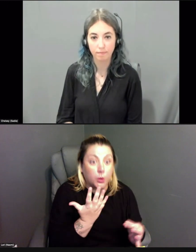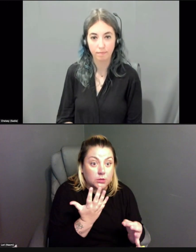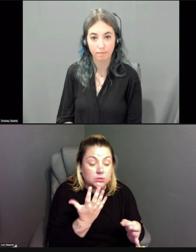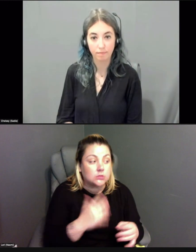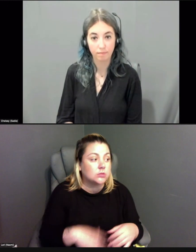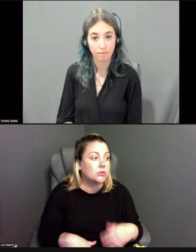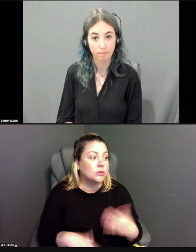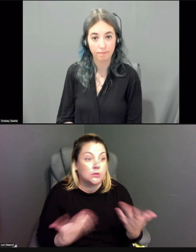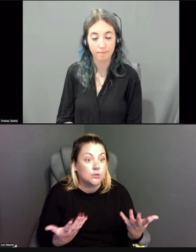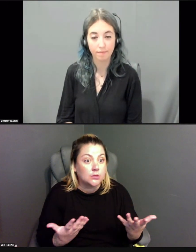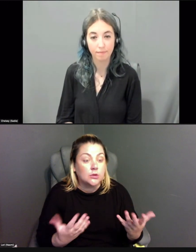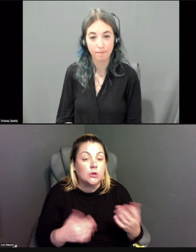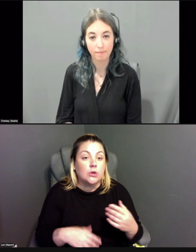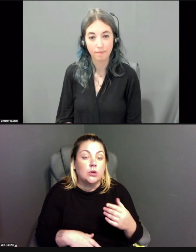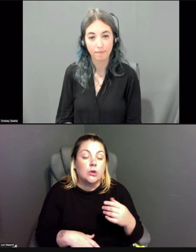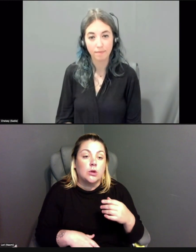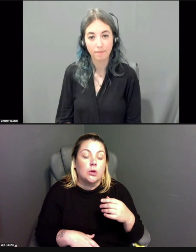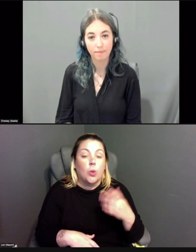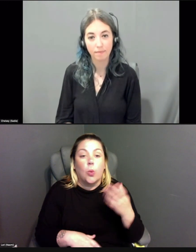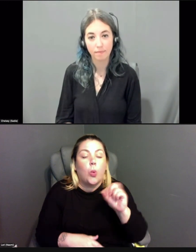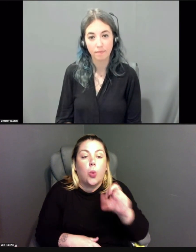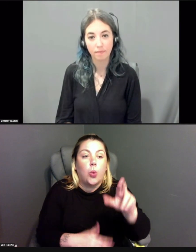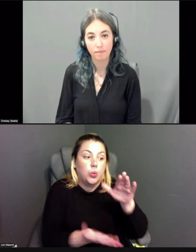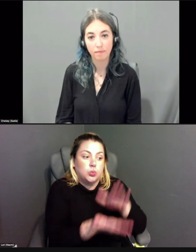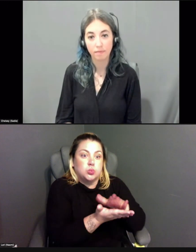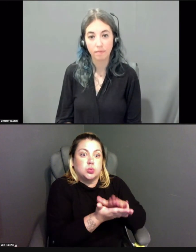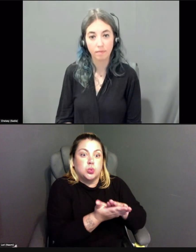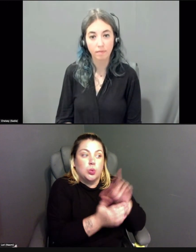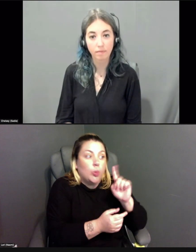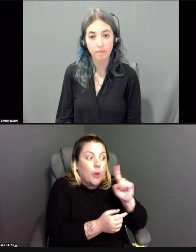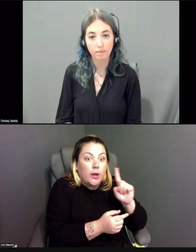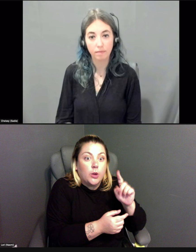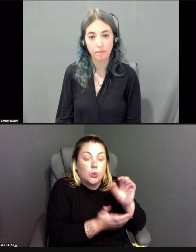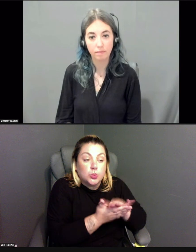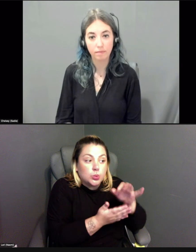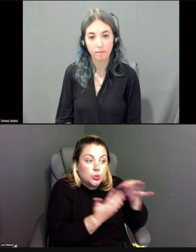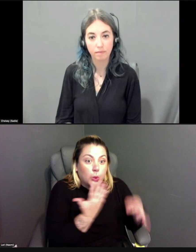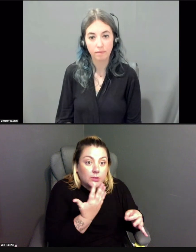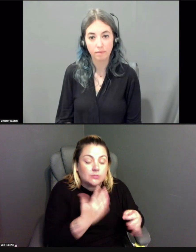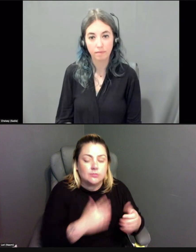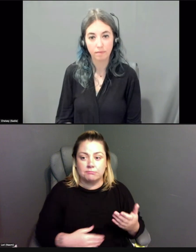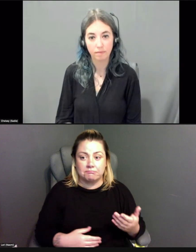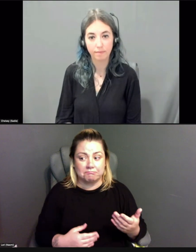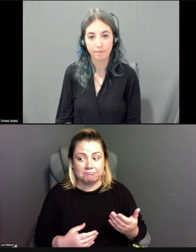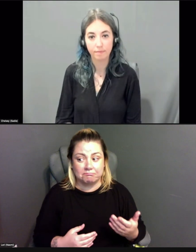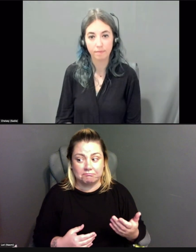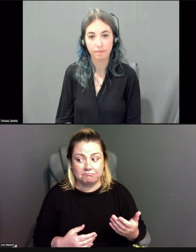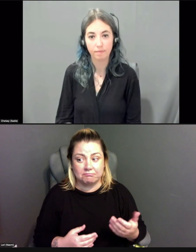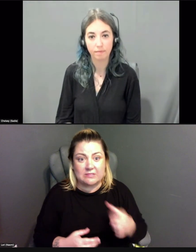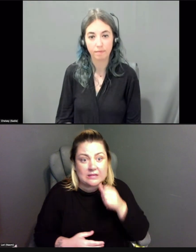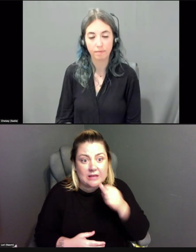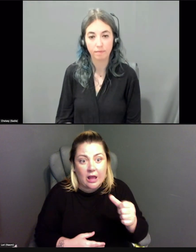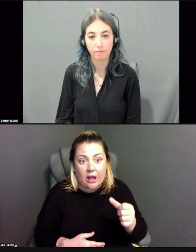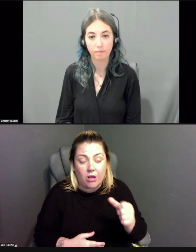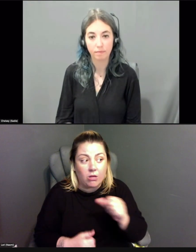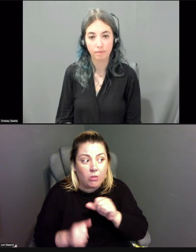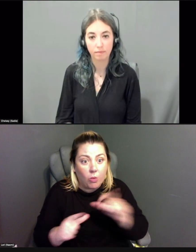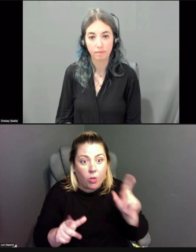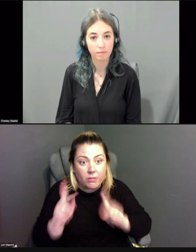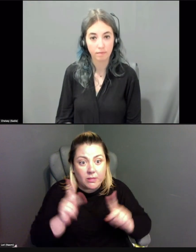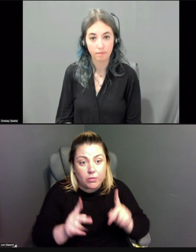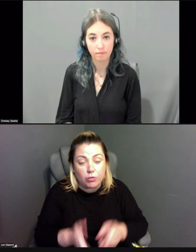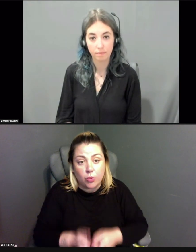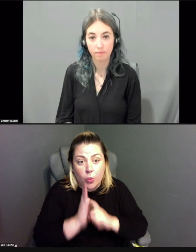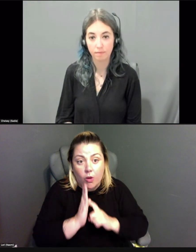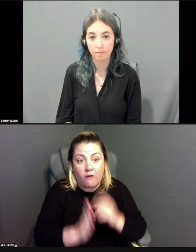think really stand out to me, or like school choices. Like maybe you don't, like not everybody needs to go to a 4-year university